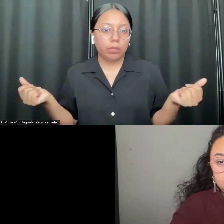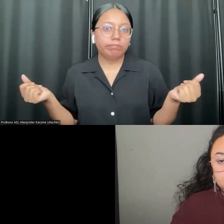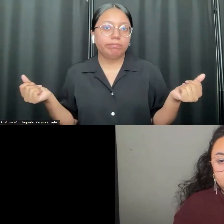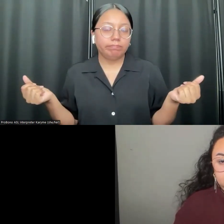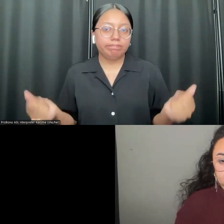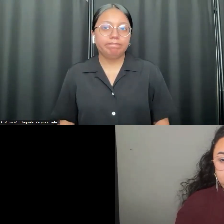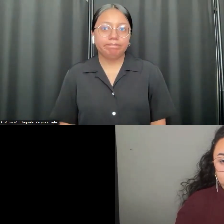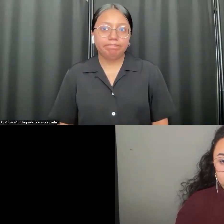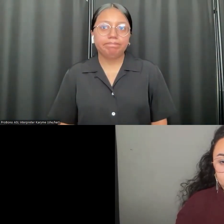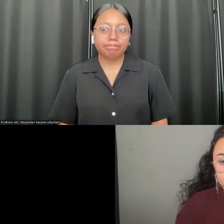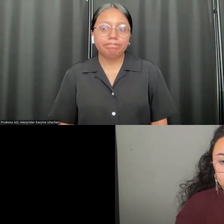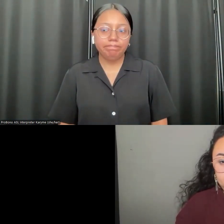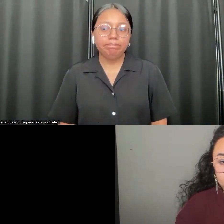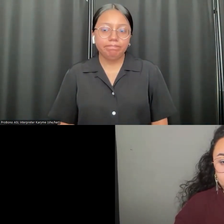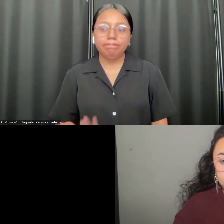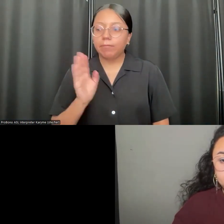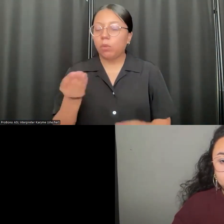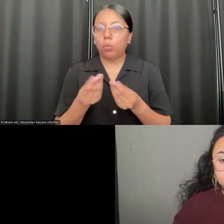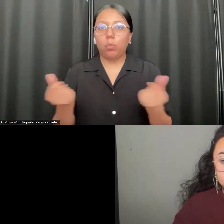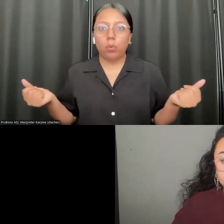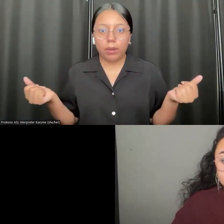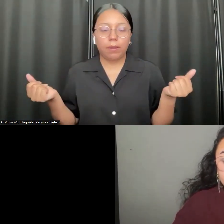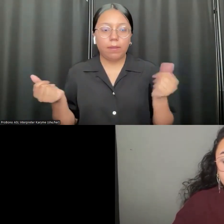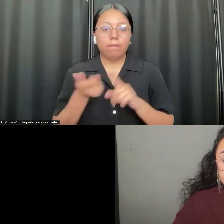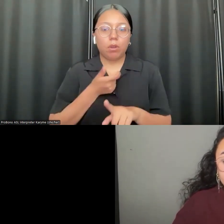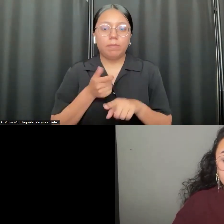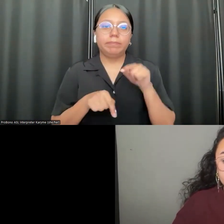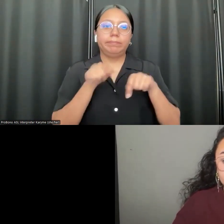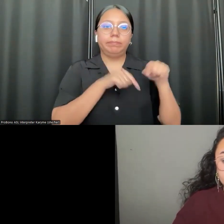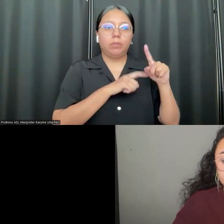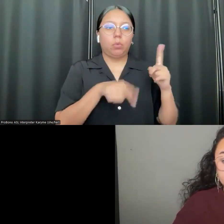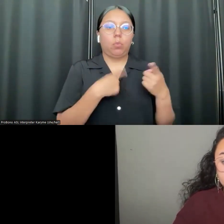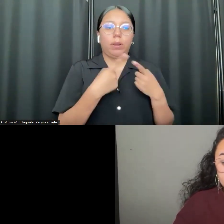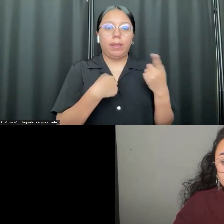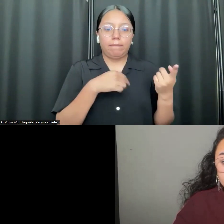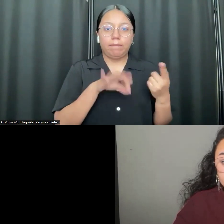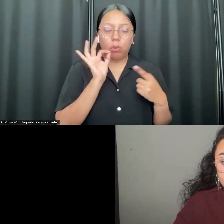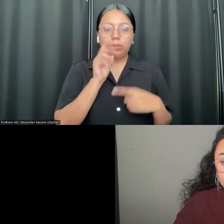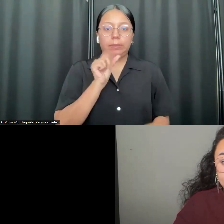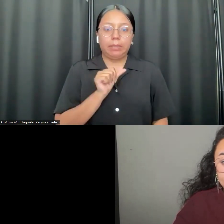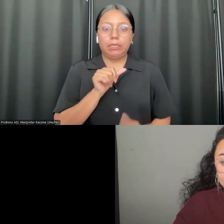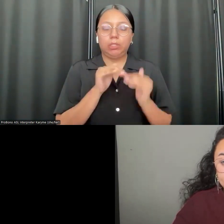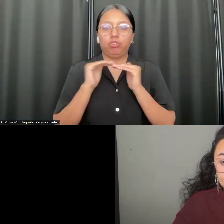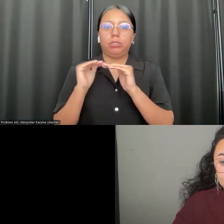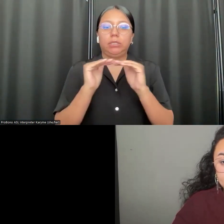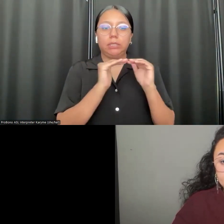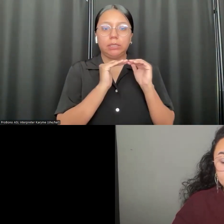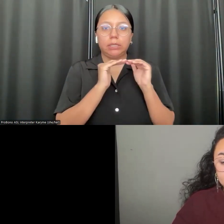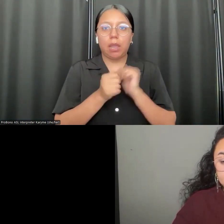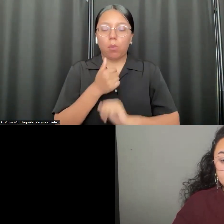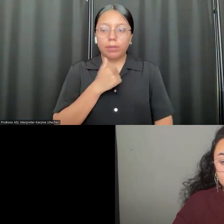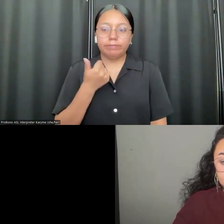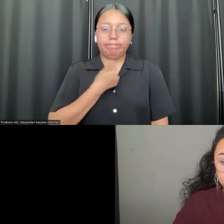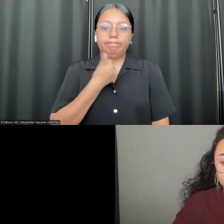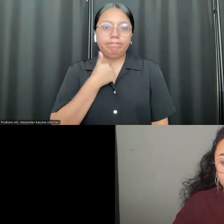And that it's going to go away from what it was when I found disability justice, where the way I experienced it was a bunch